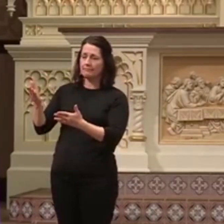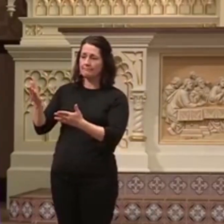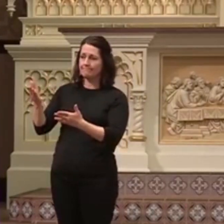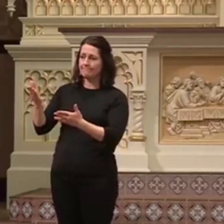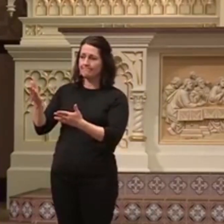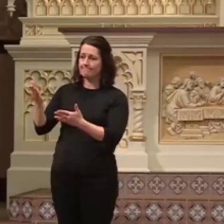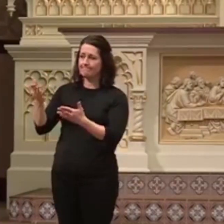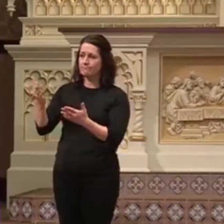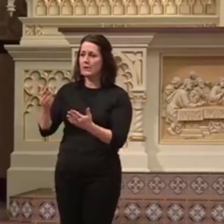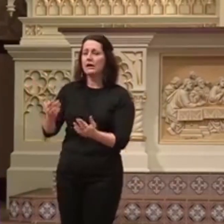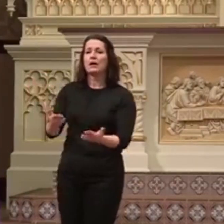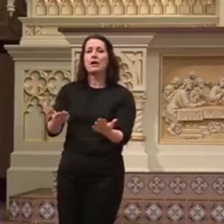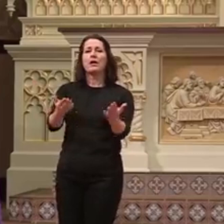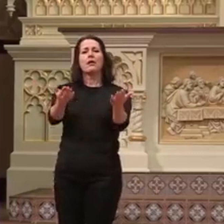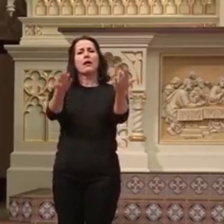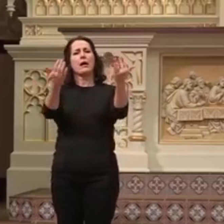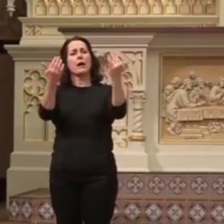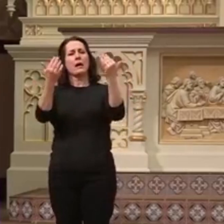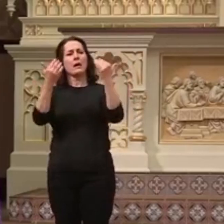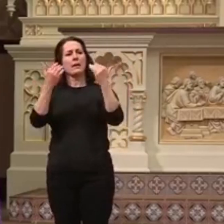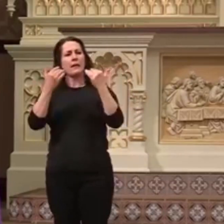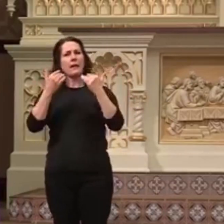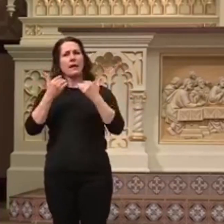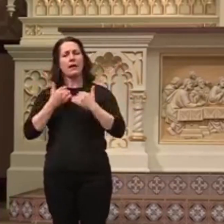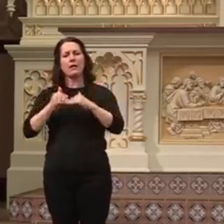Come, let us